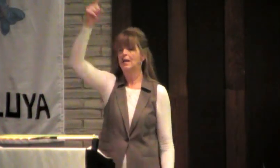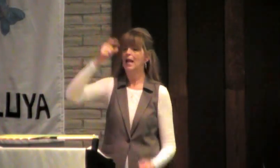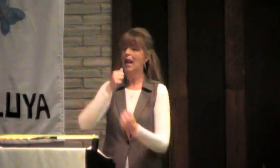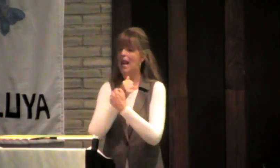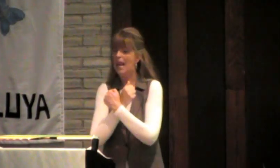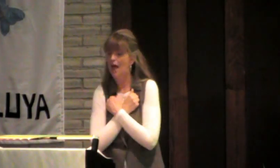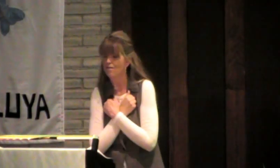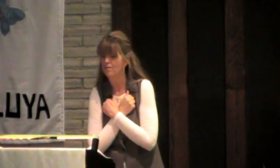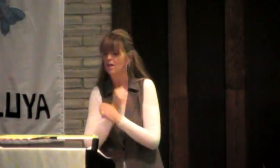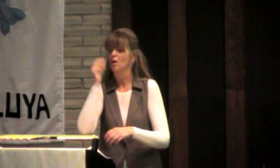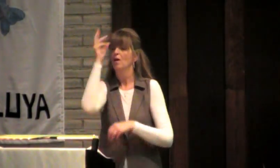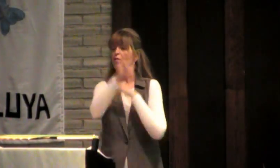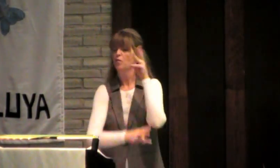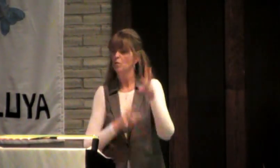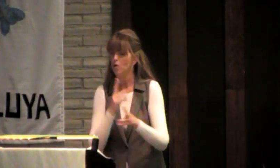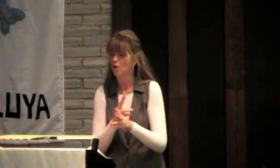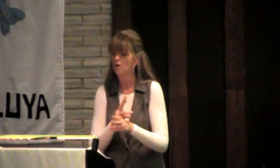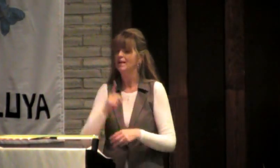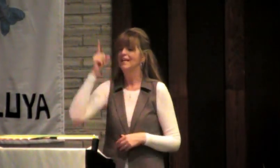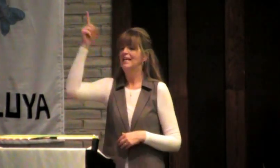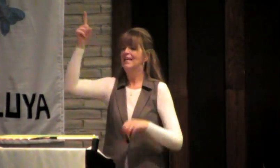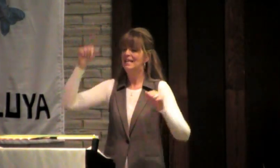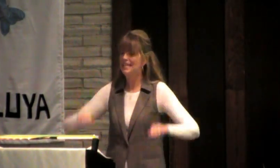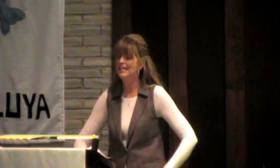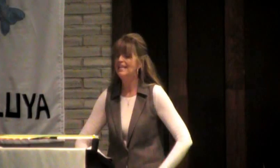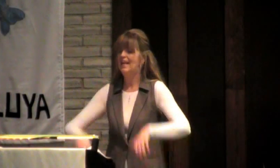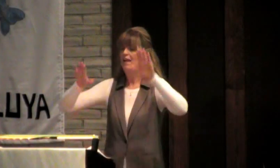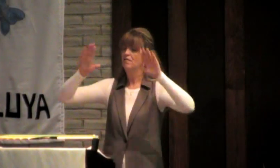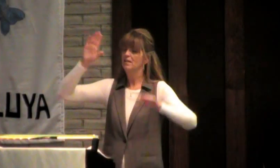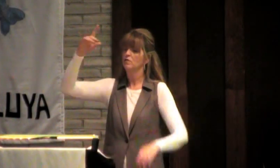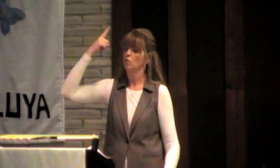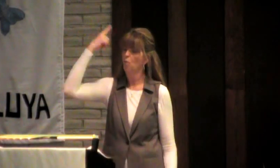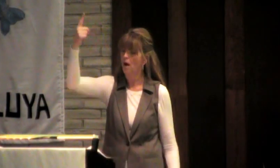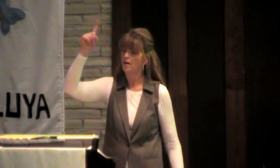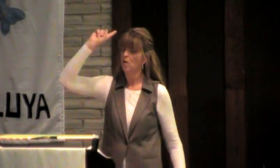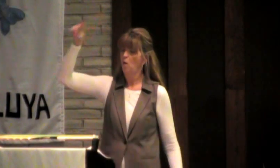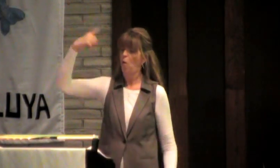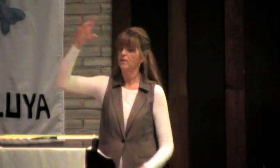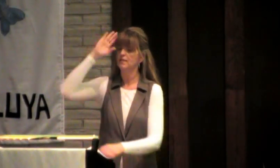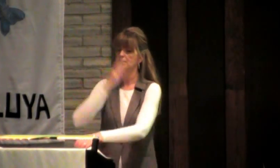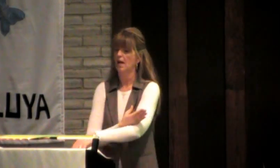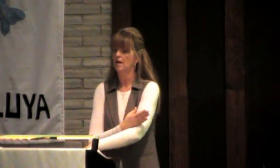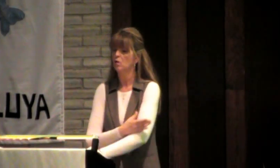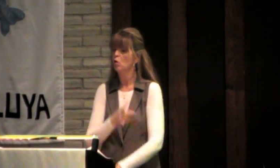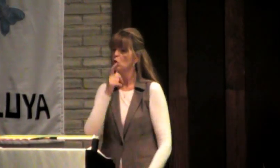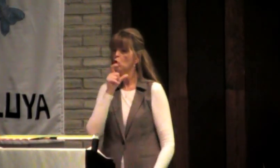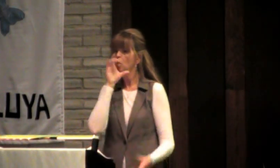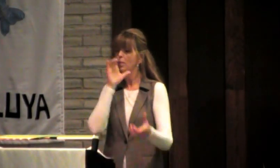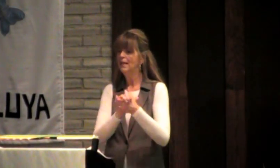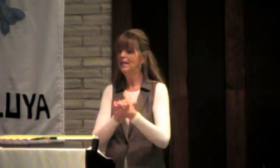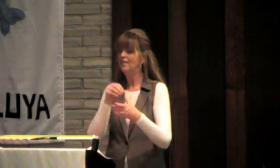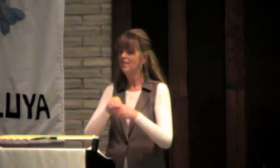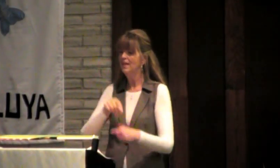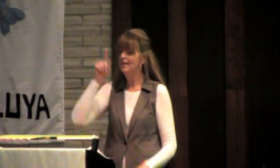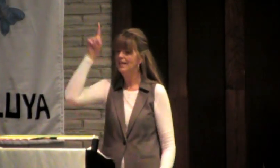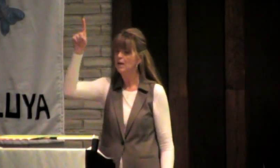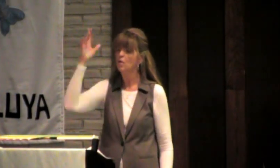"For God so loved the world that he gave his one and only Son, that whoever believes in